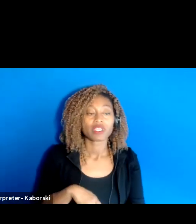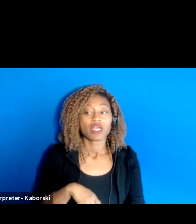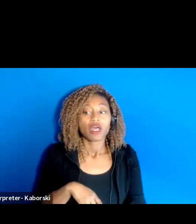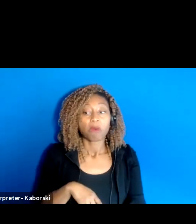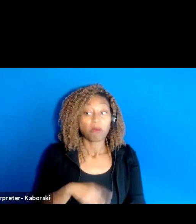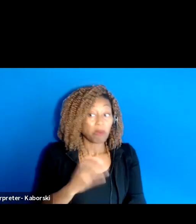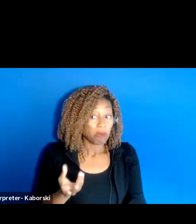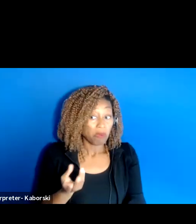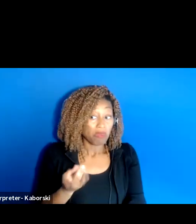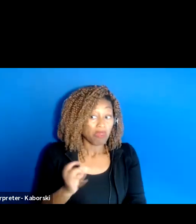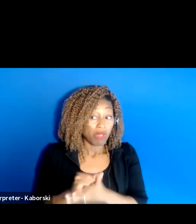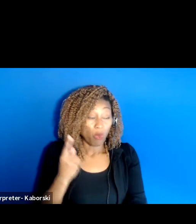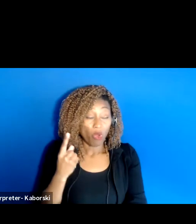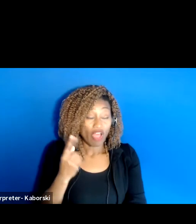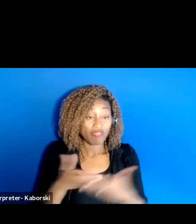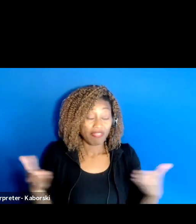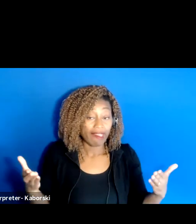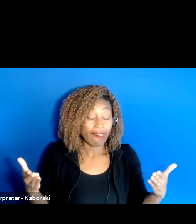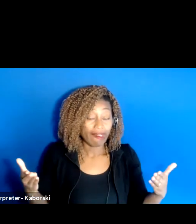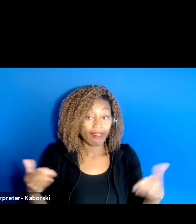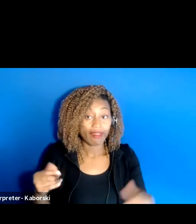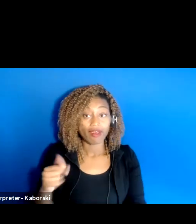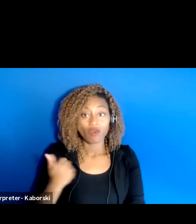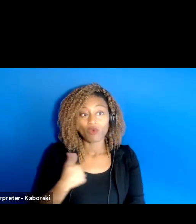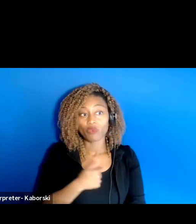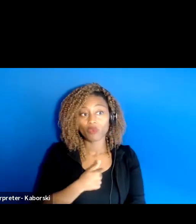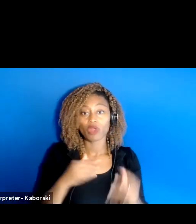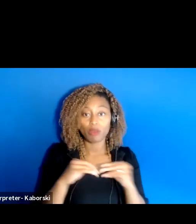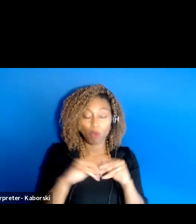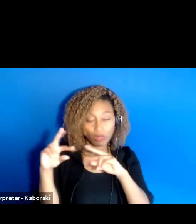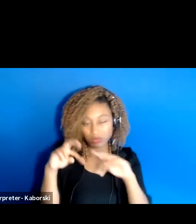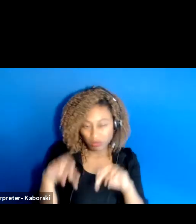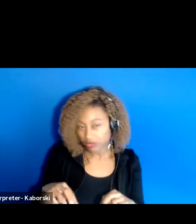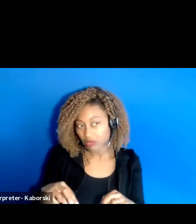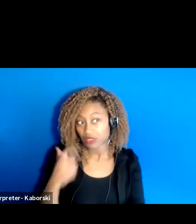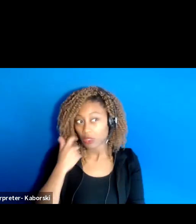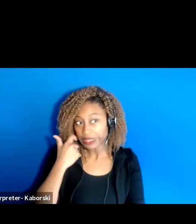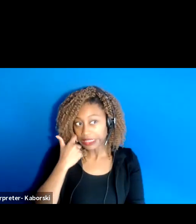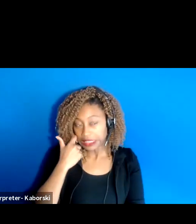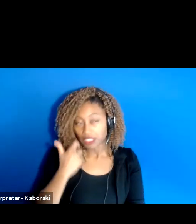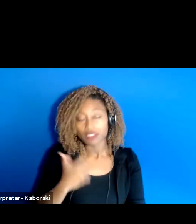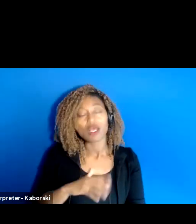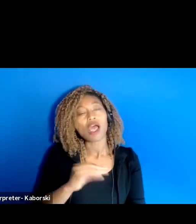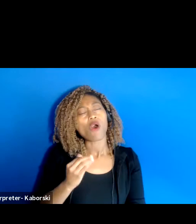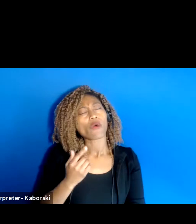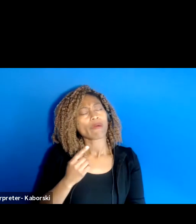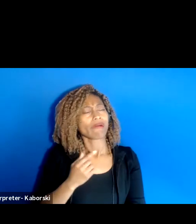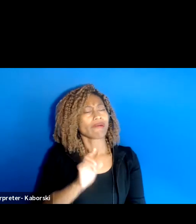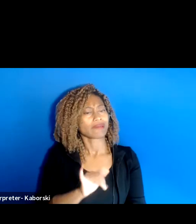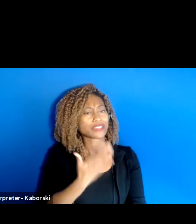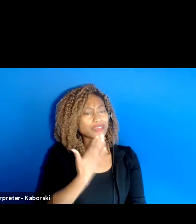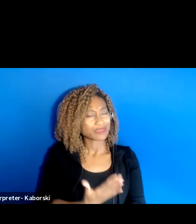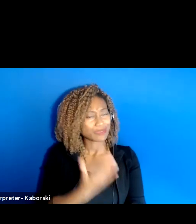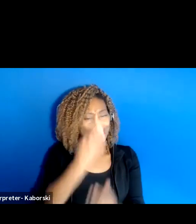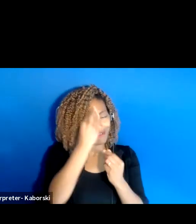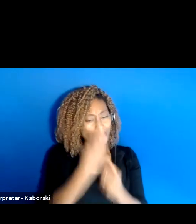that we have been looking more into, and we realized this would be great information to